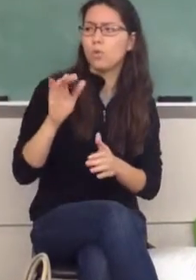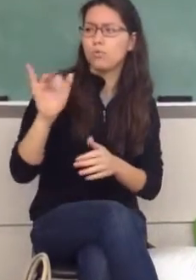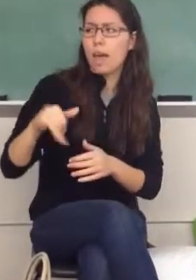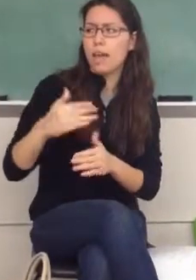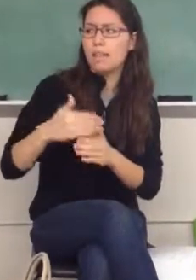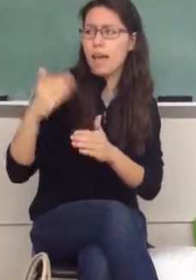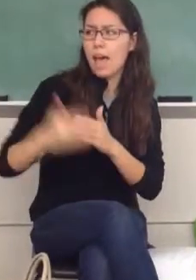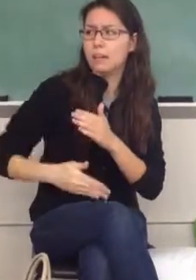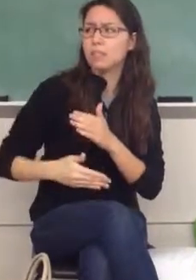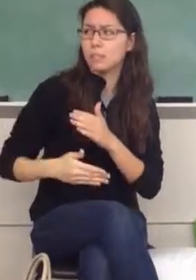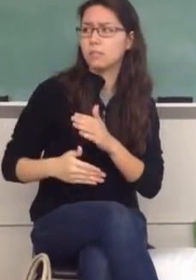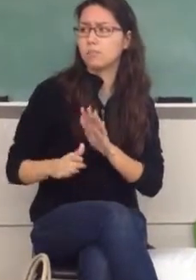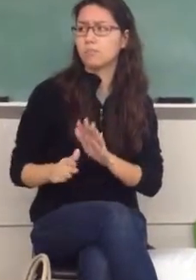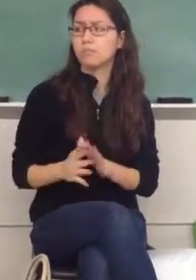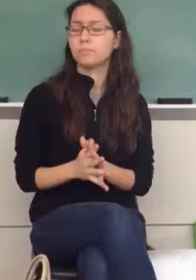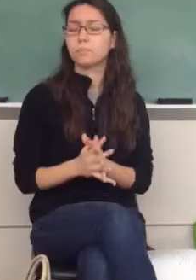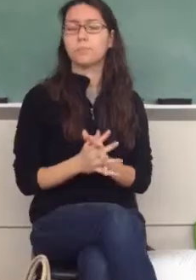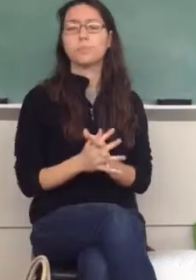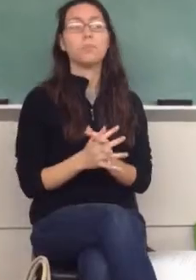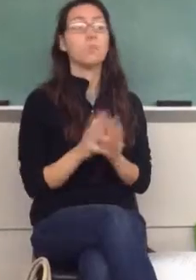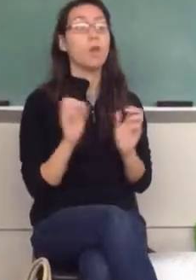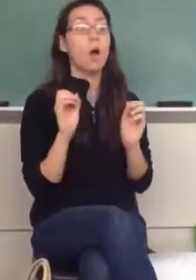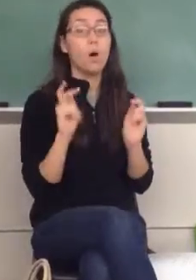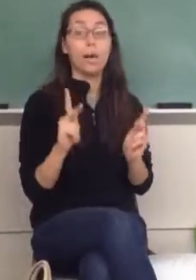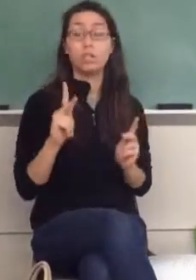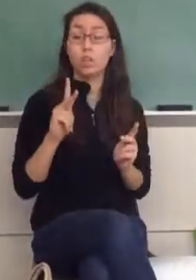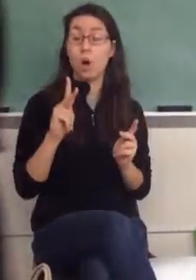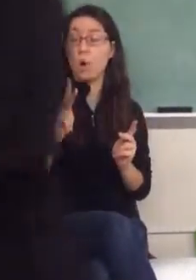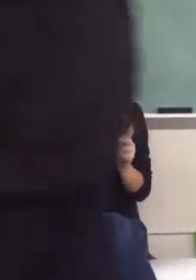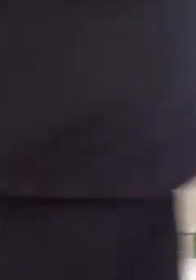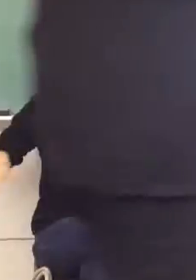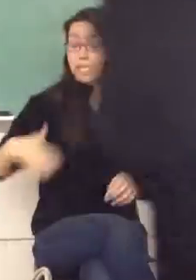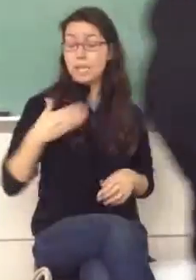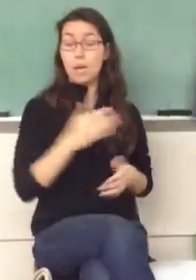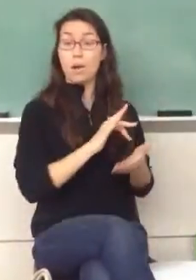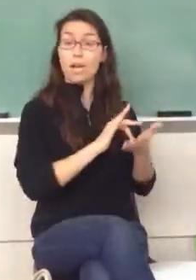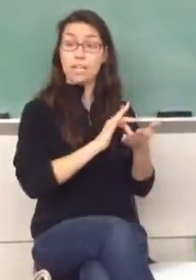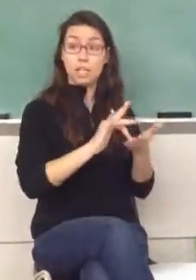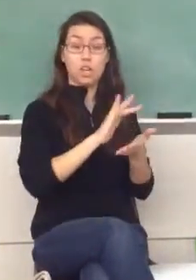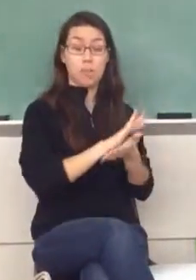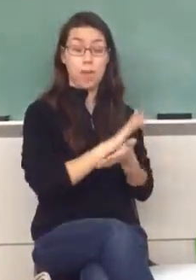row. Okay, take out a clean sheet of paper, please.